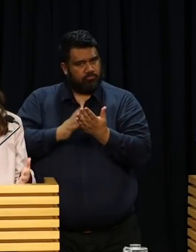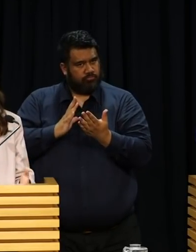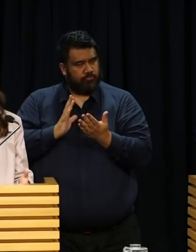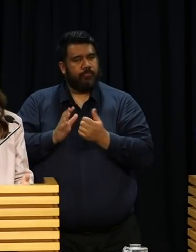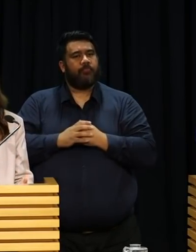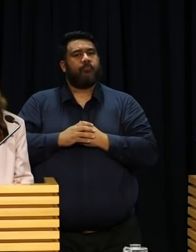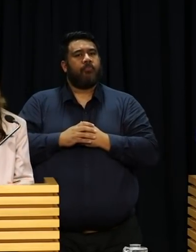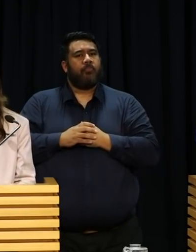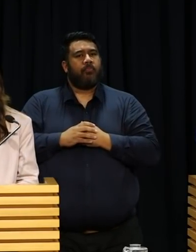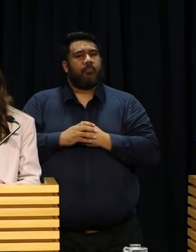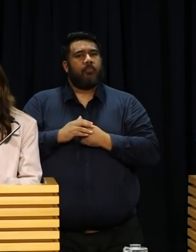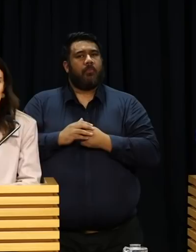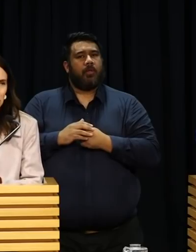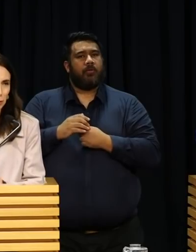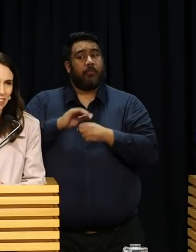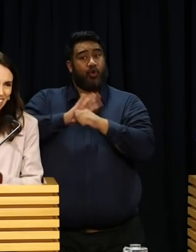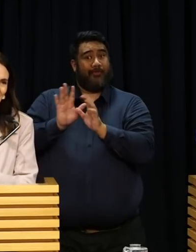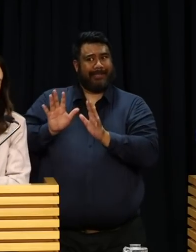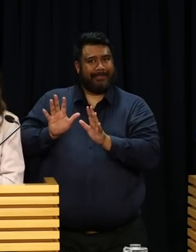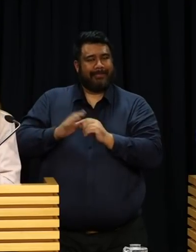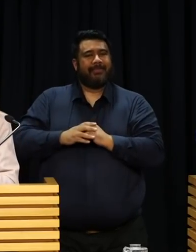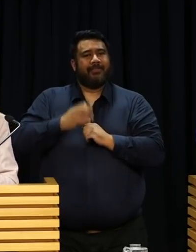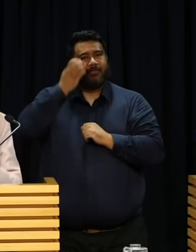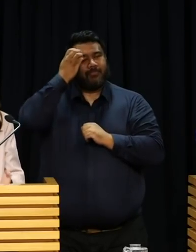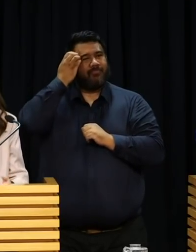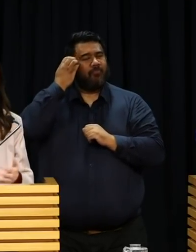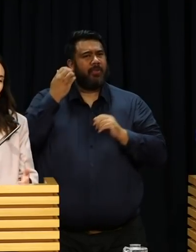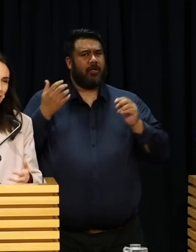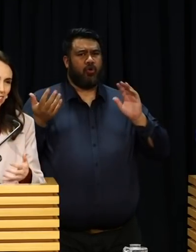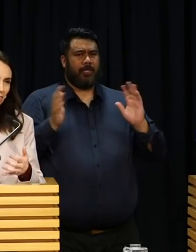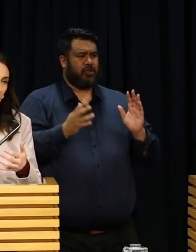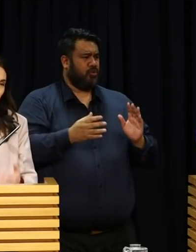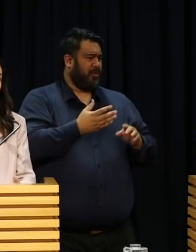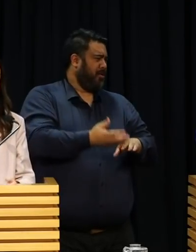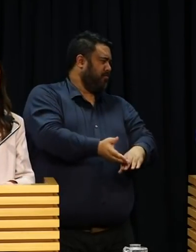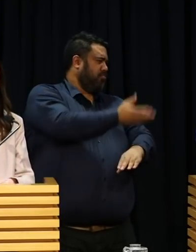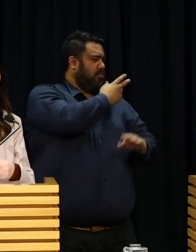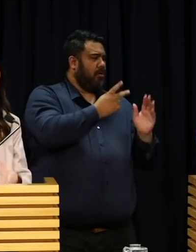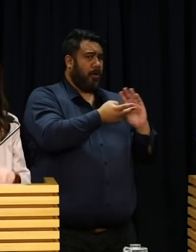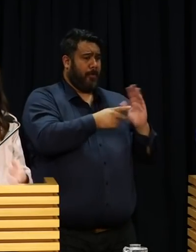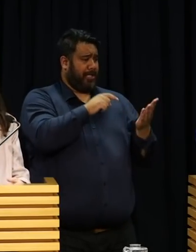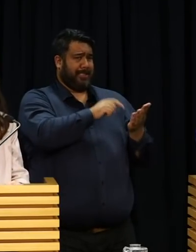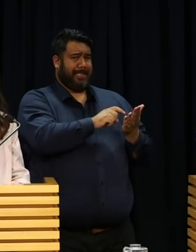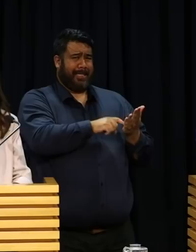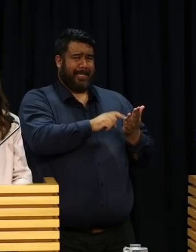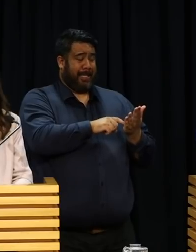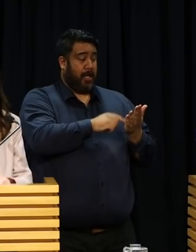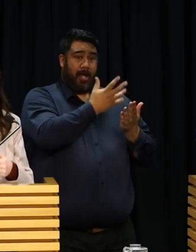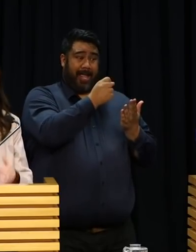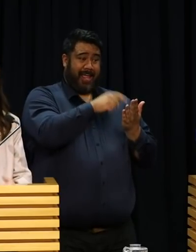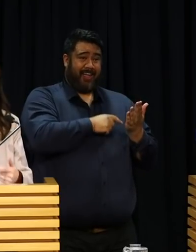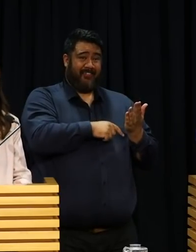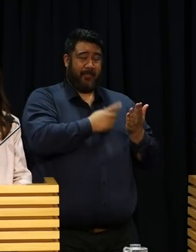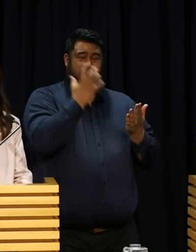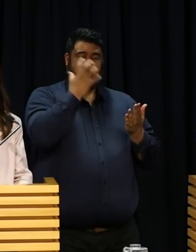circumstances, particularly in COVID, and the difference between that and a policy that was applied very differently